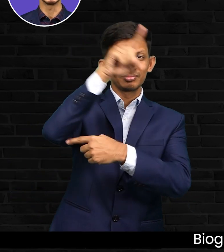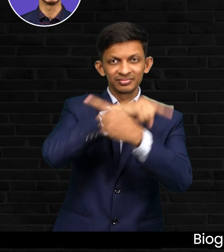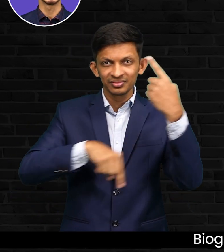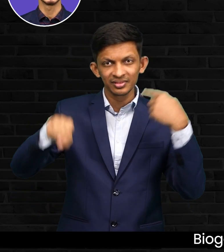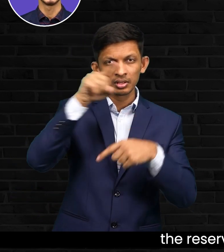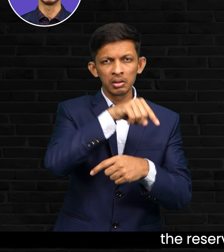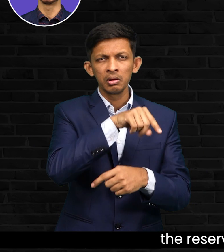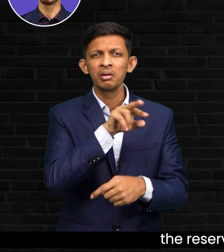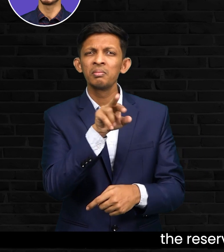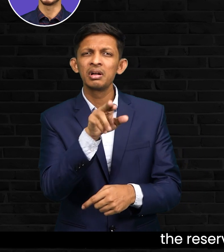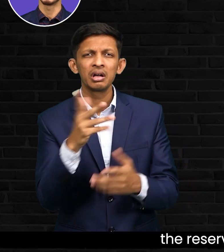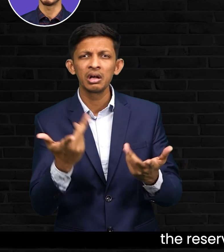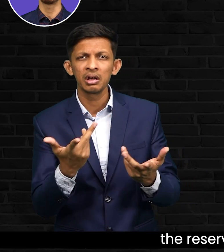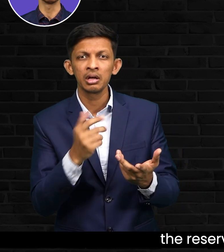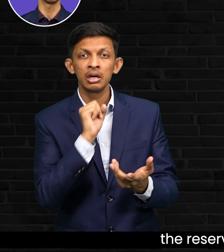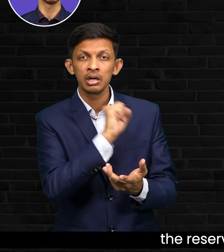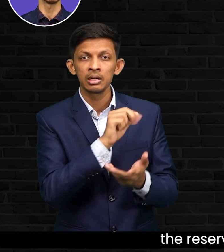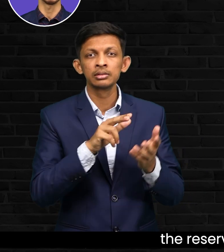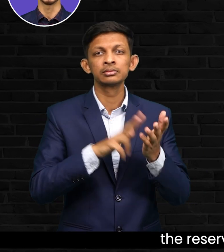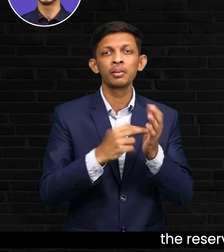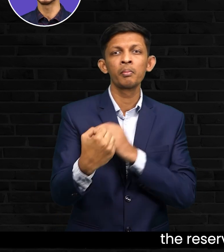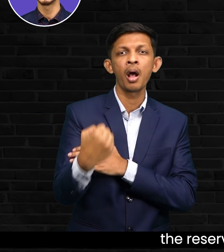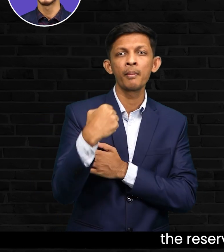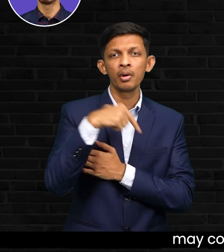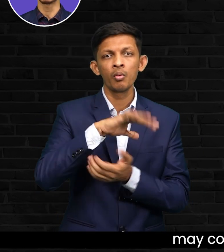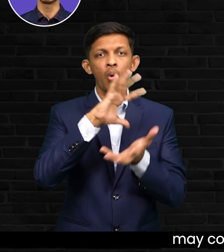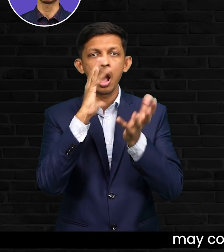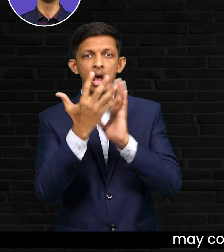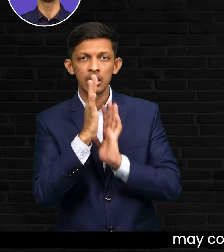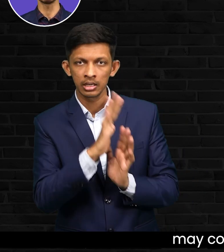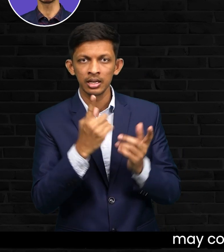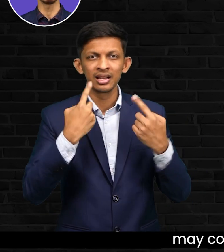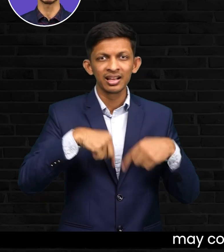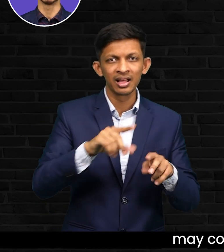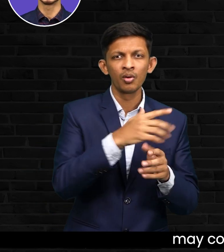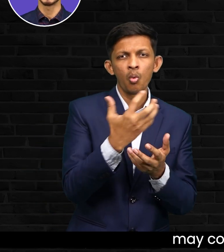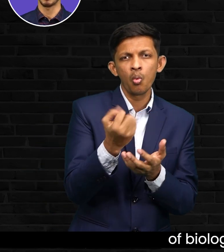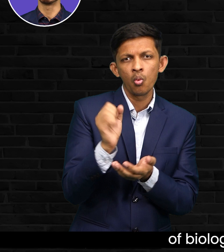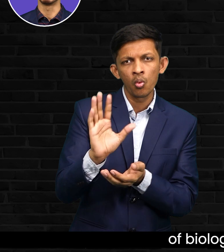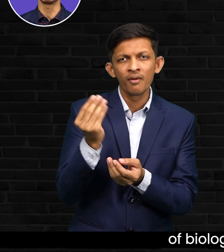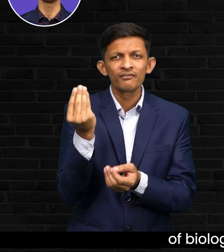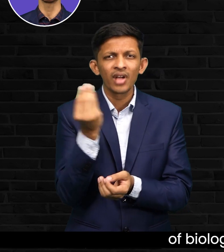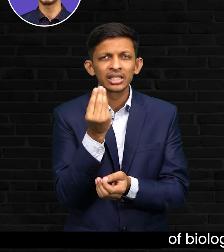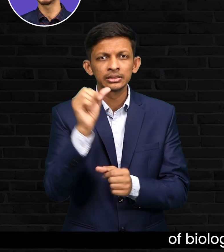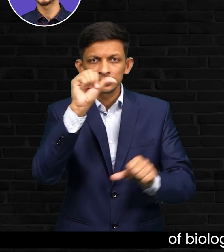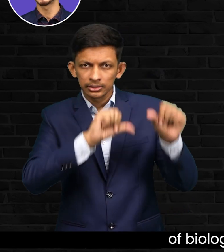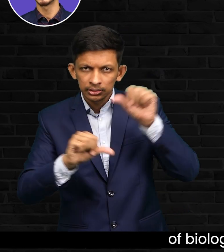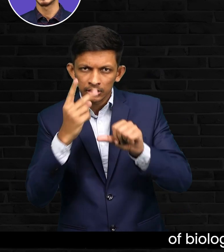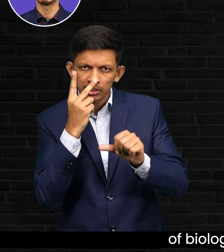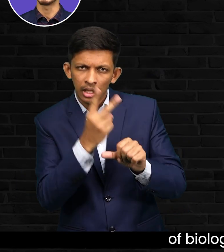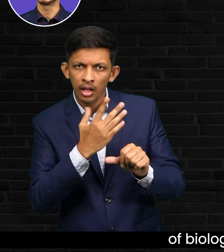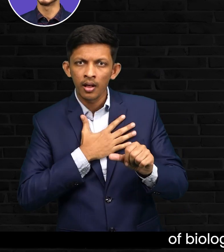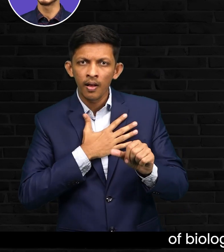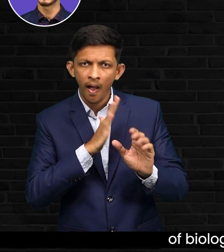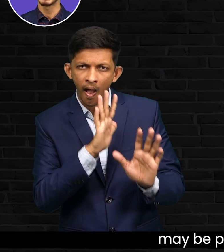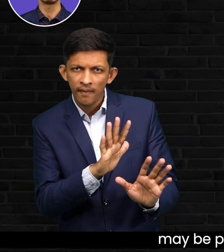Biogeochemical means the reservoir of nutrients on Earth may contain some chemicals of biological origin,